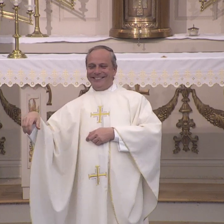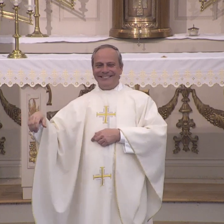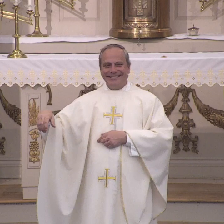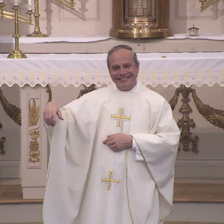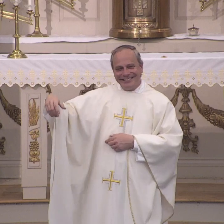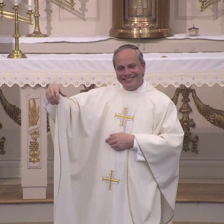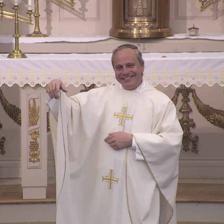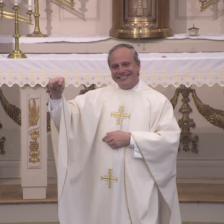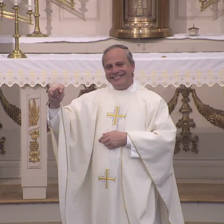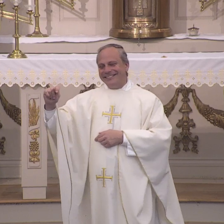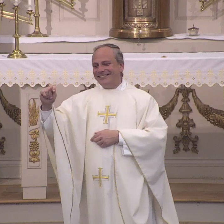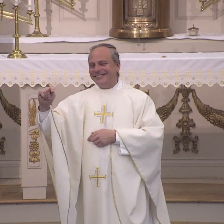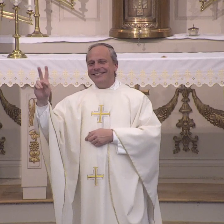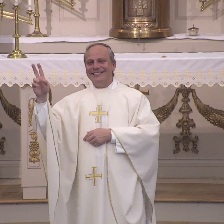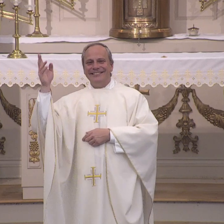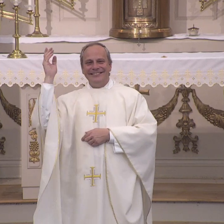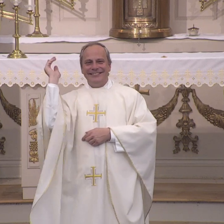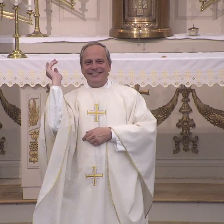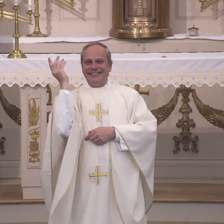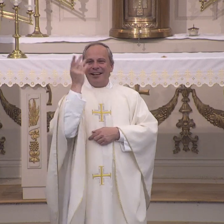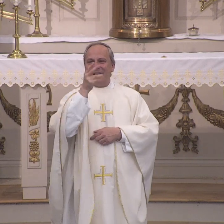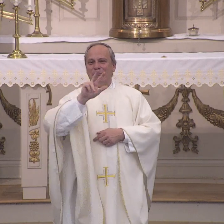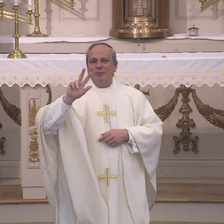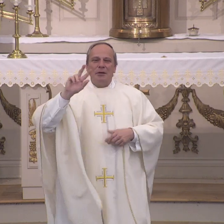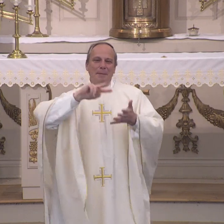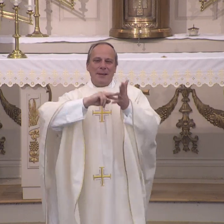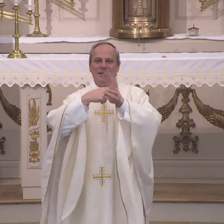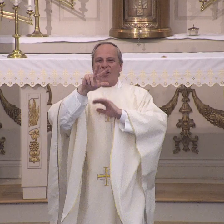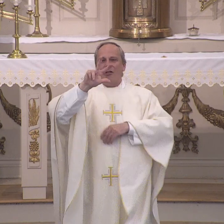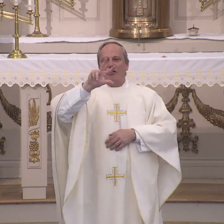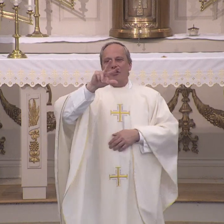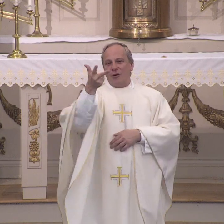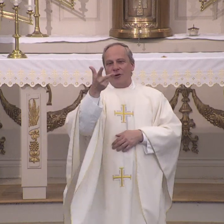It's a Latin term, tertium quid,